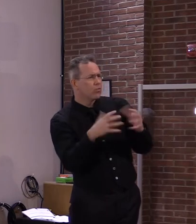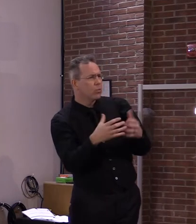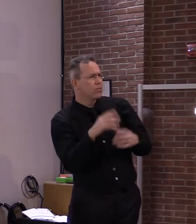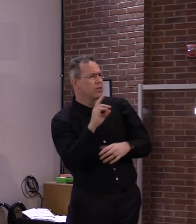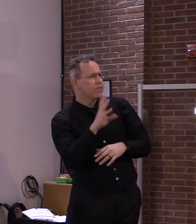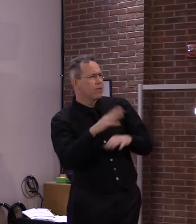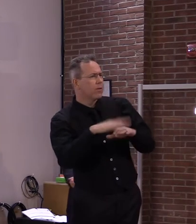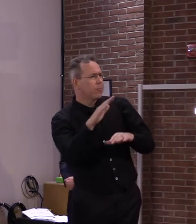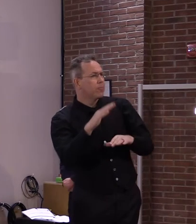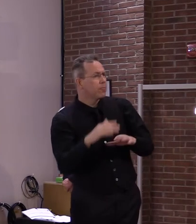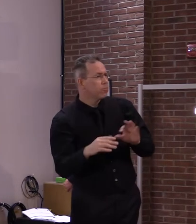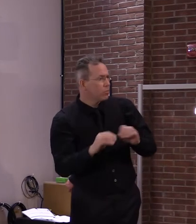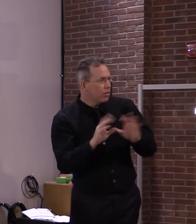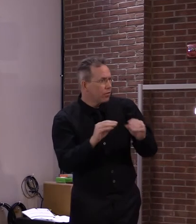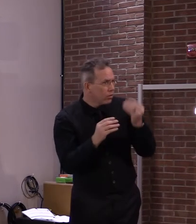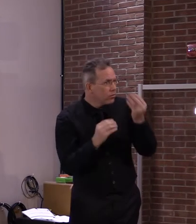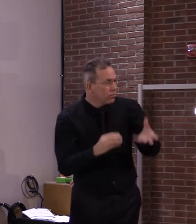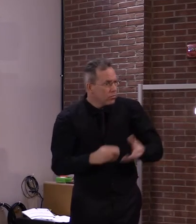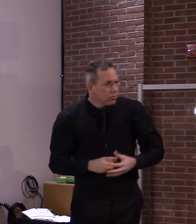levine